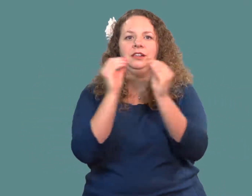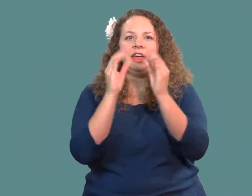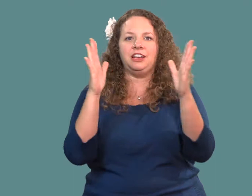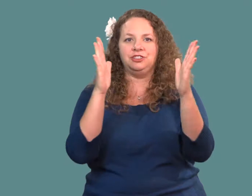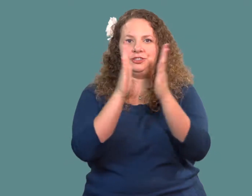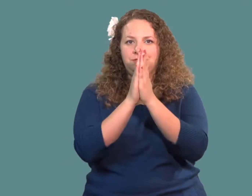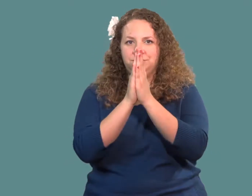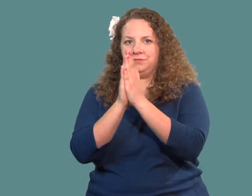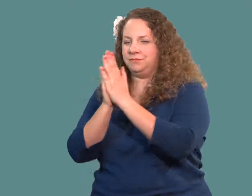Clash.